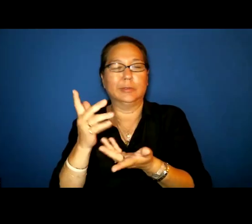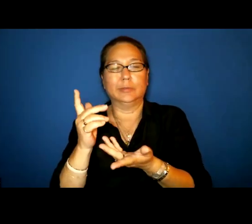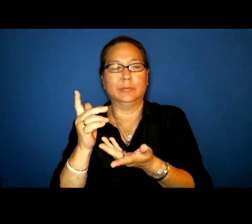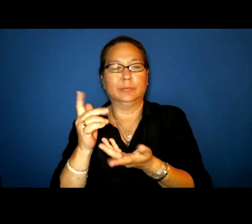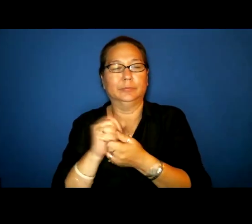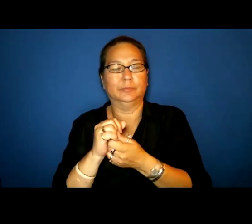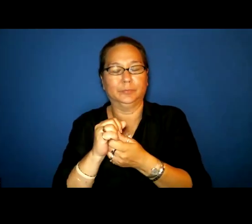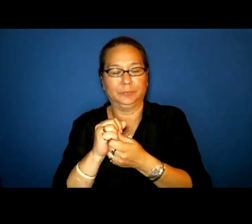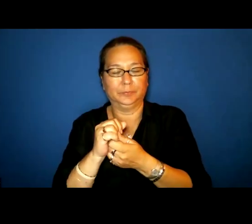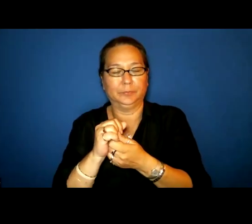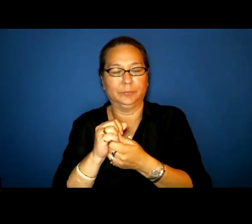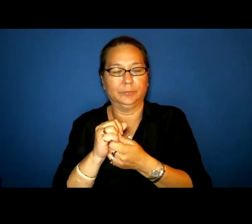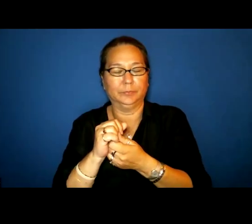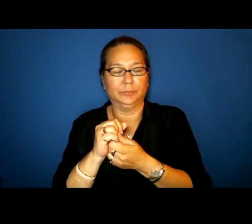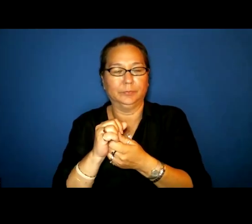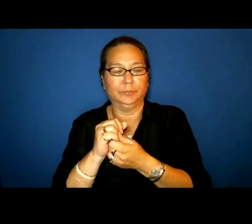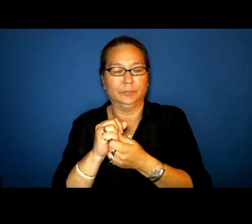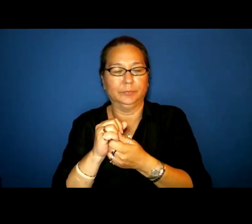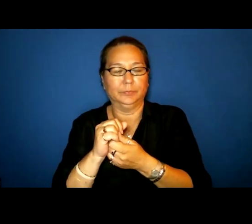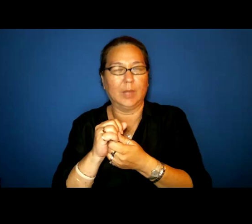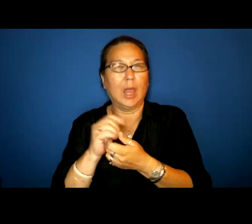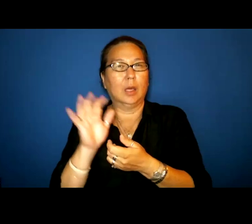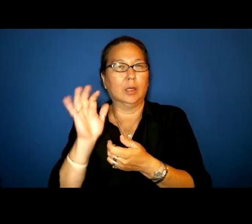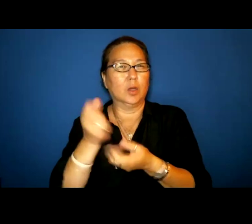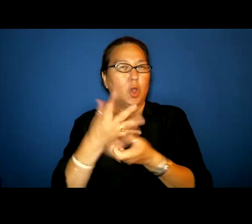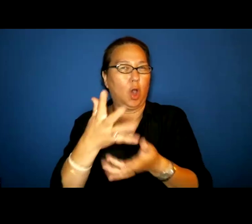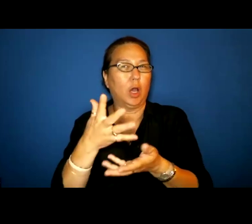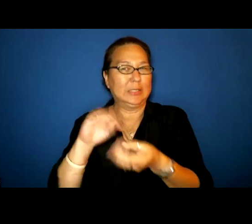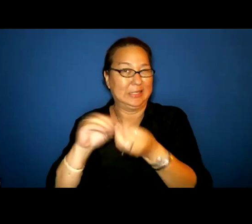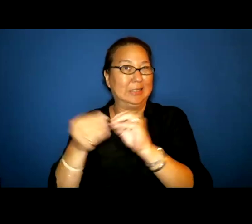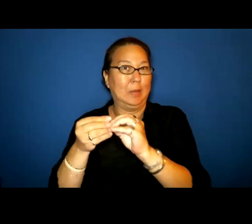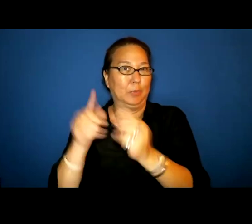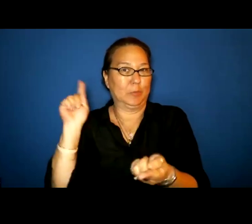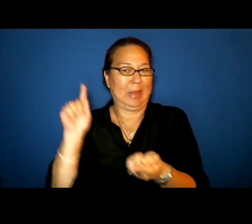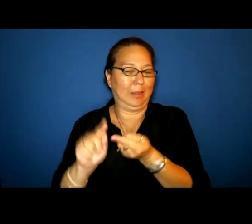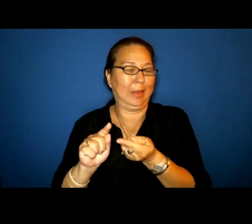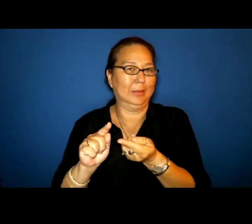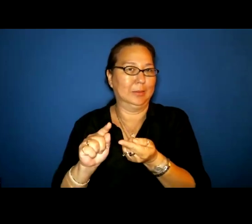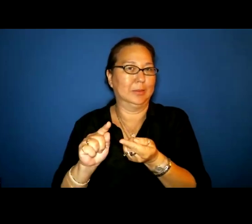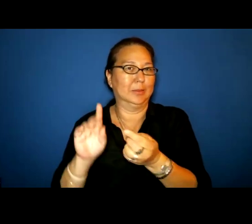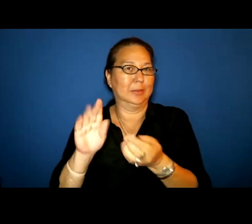decrease in the number of students enrolled? And the second question would be,